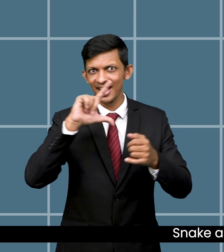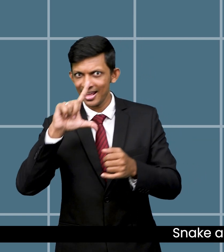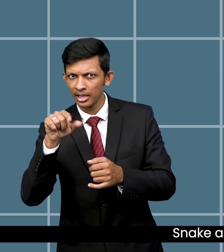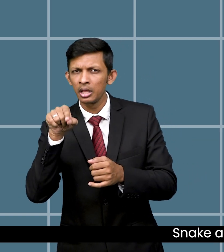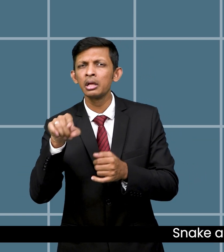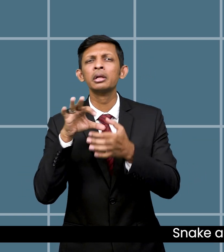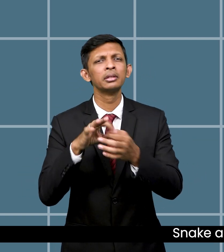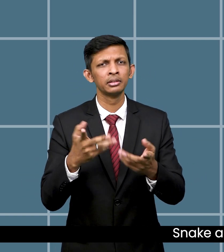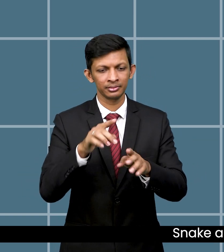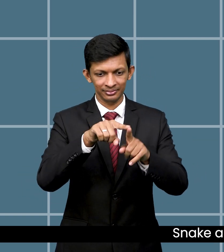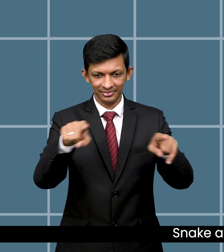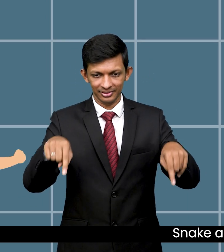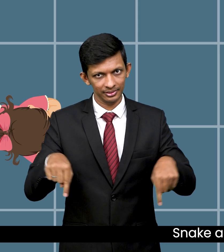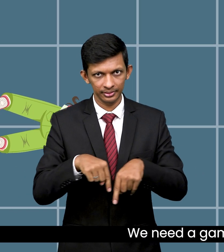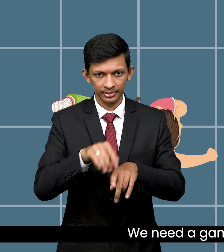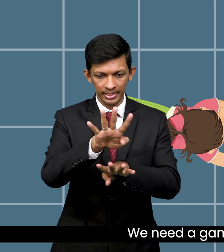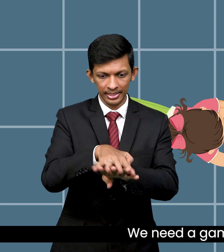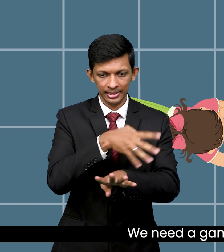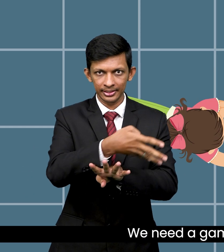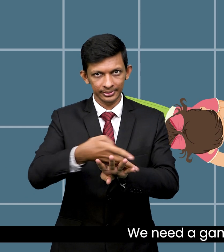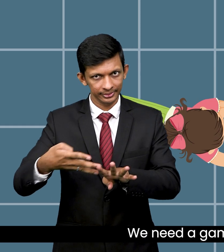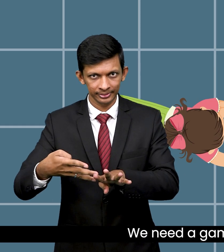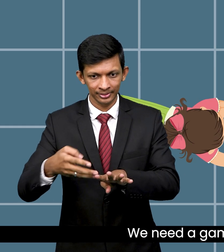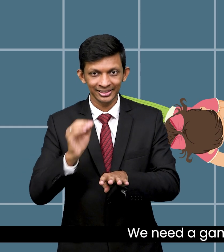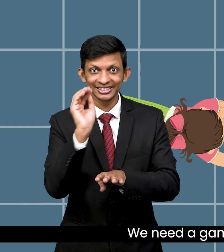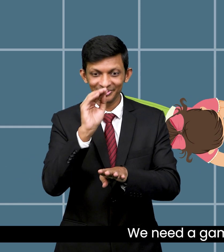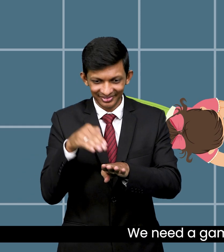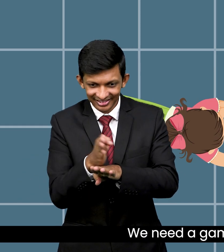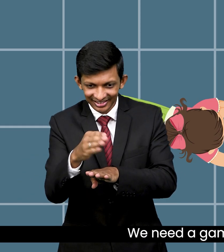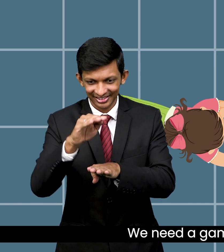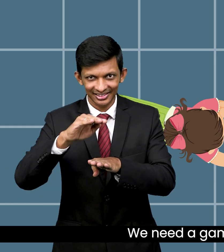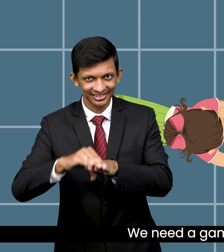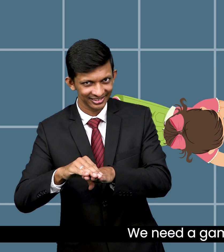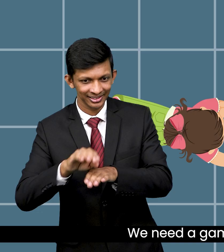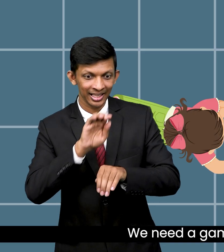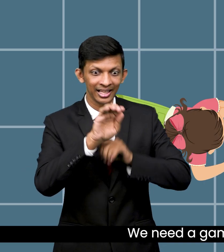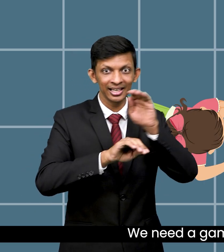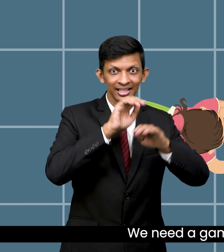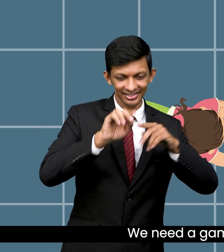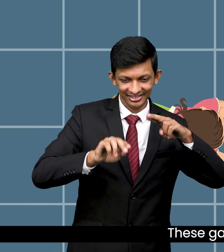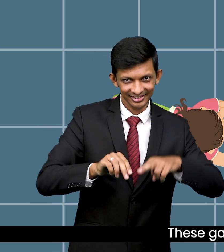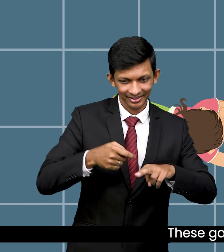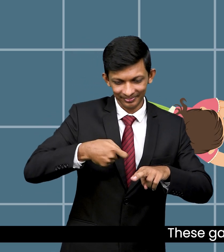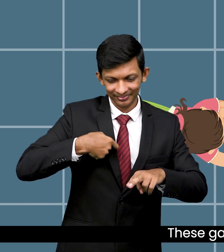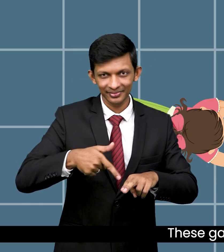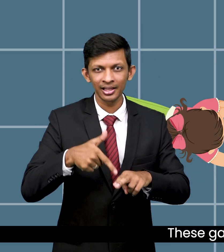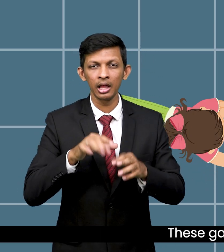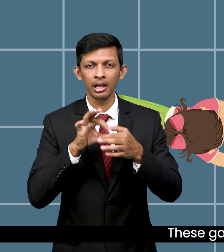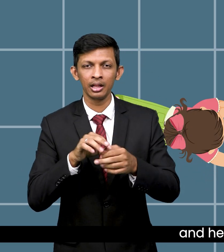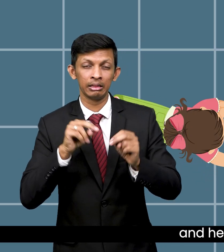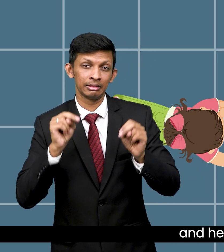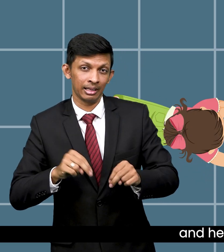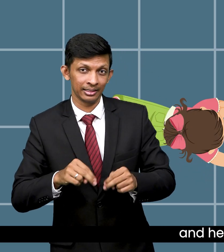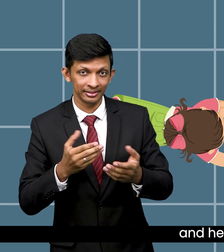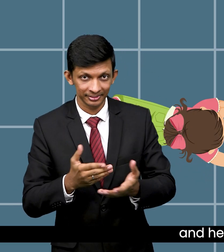Snake and ladders. We need a game board and dice. These games are